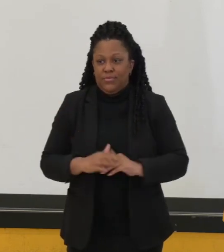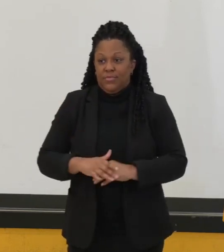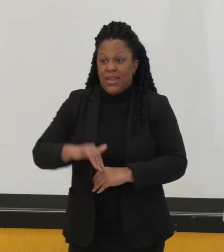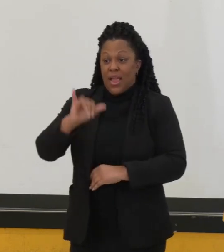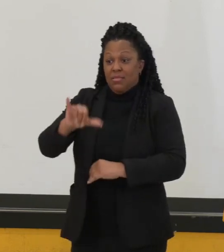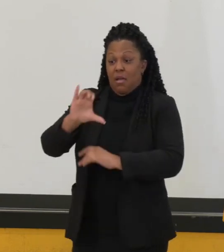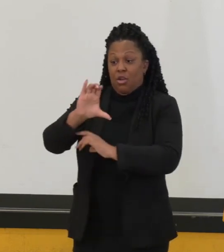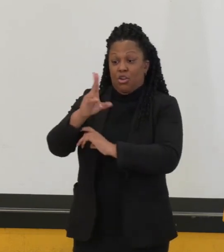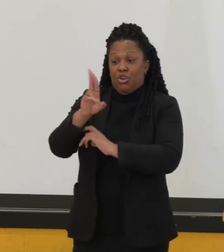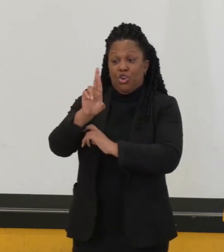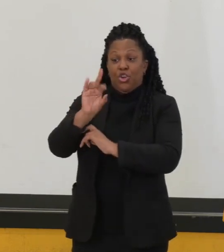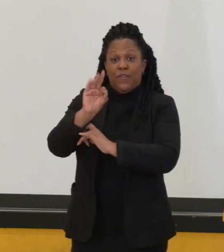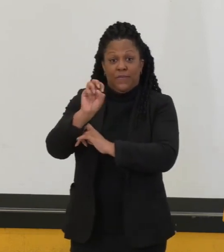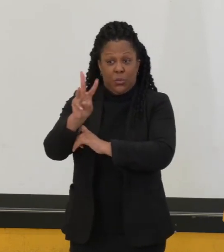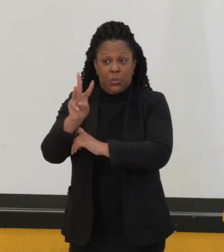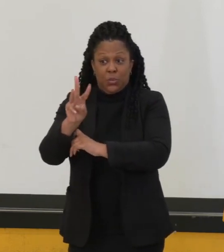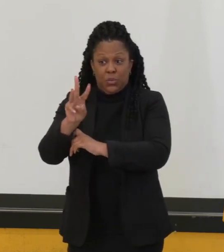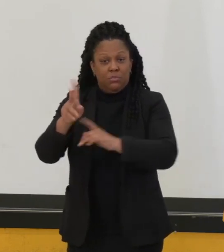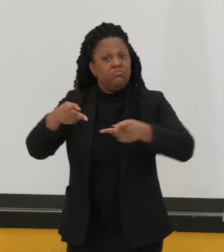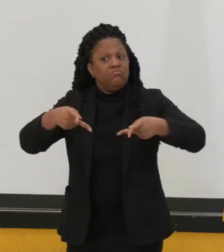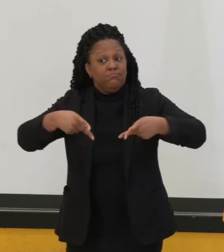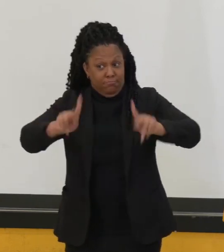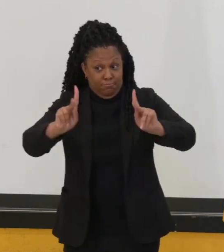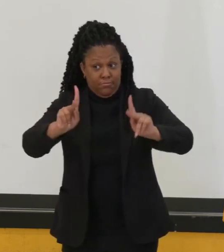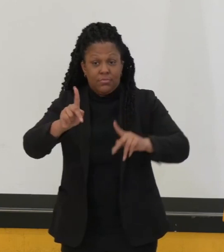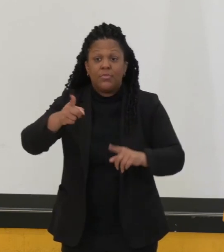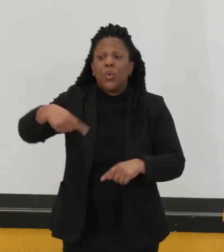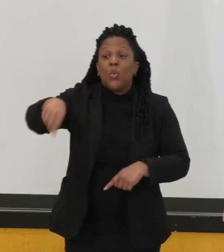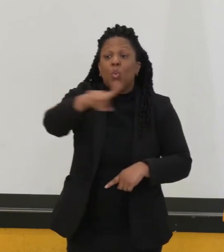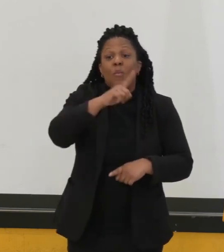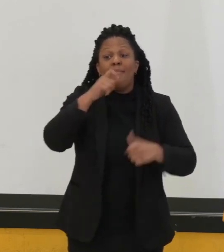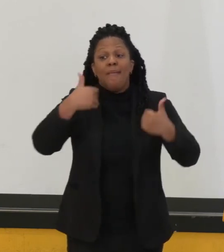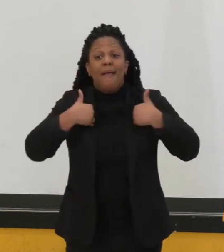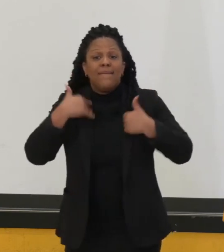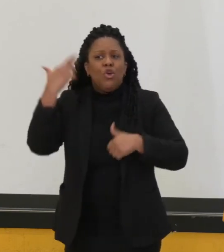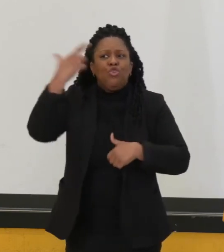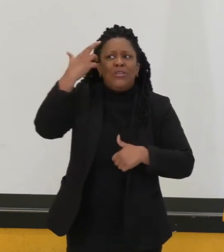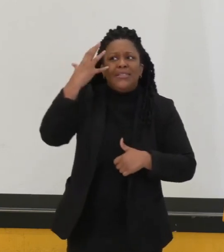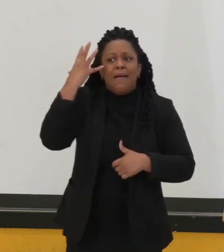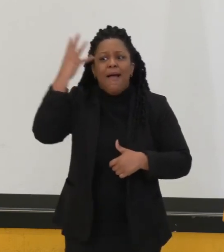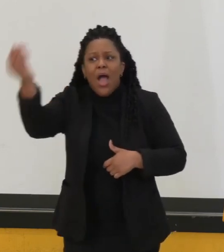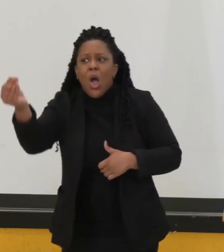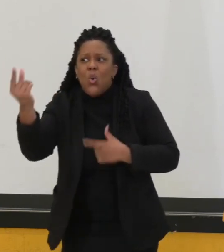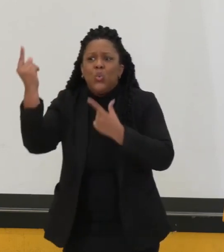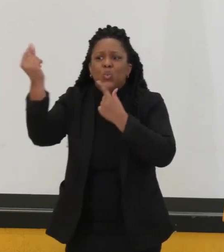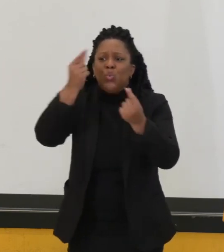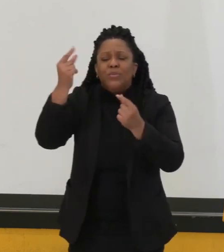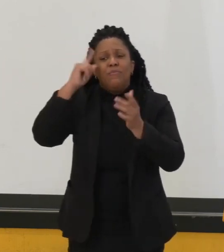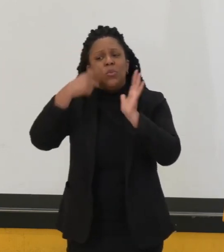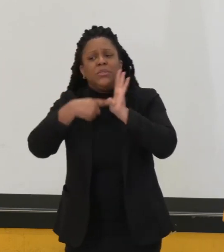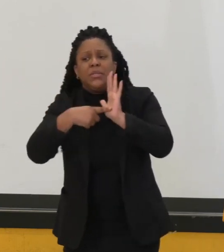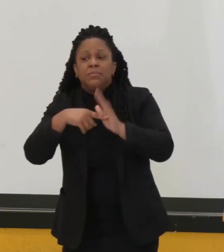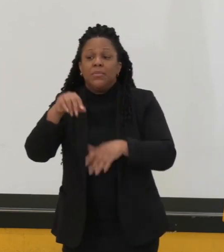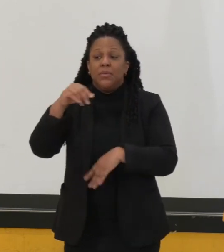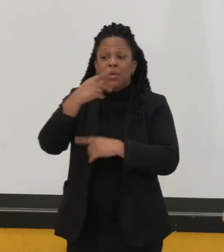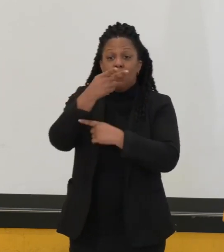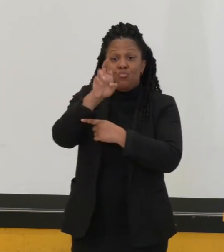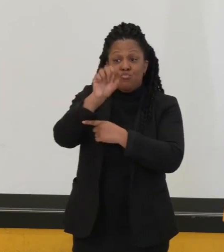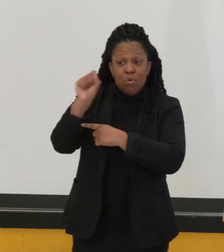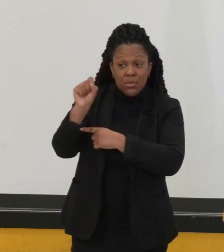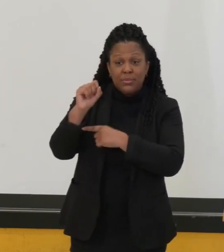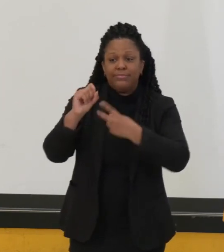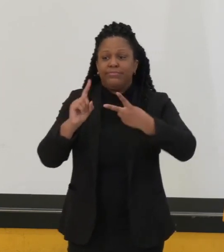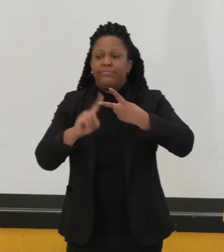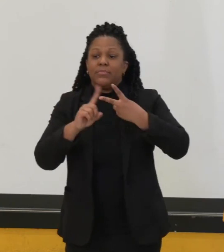exemptions for credentialed individuals and organizations. That includes, of course, the press, law enforcement,